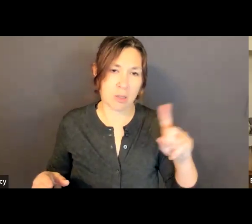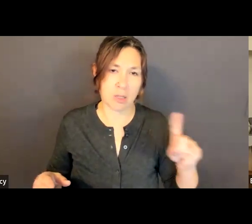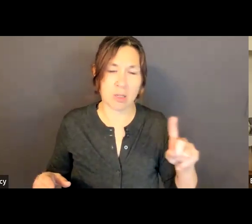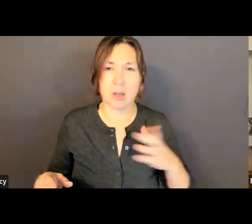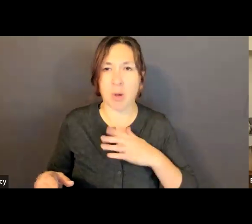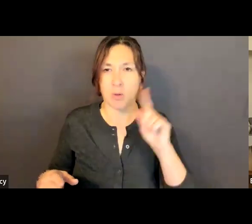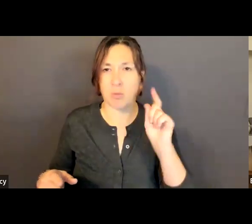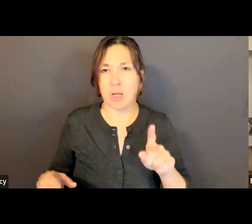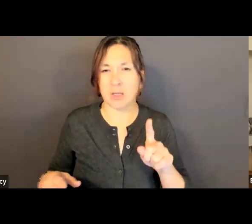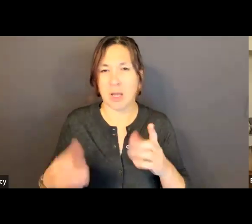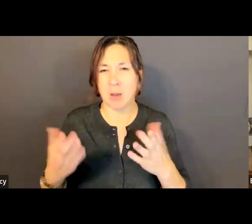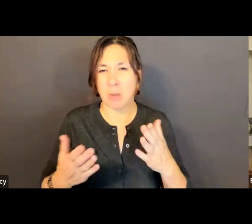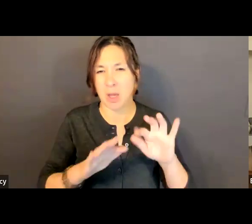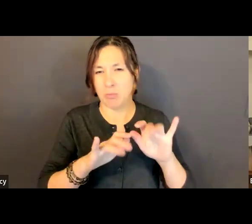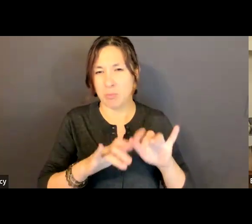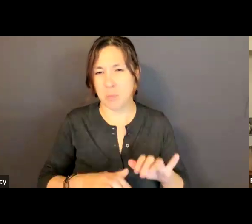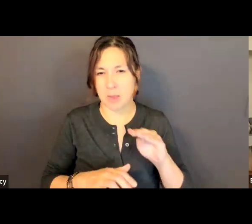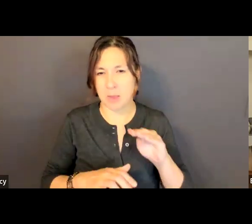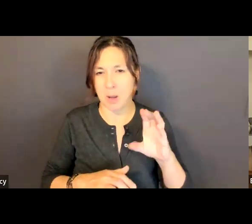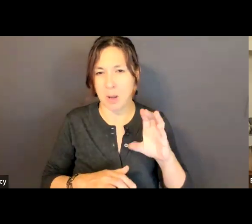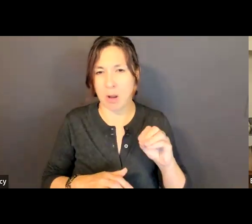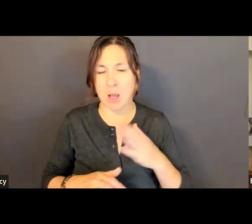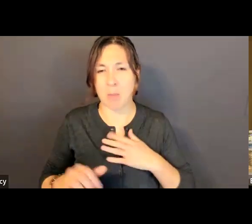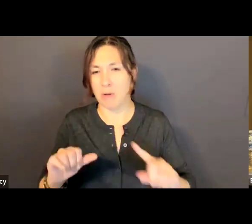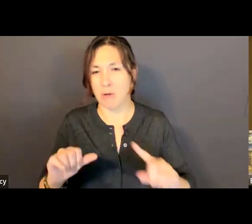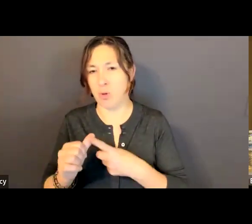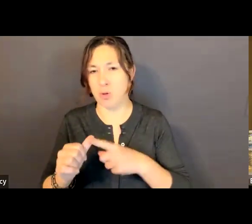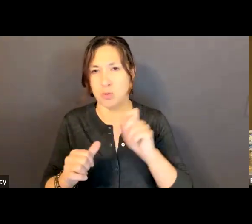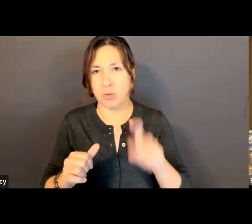going back to my original question from the beginning of the night.